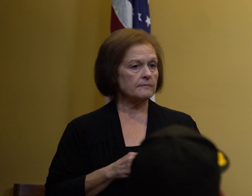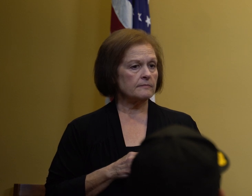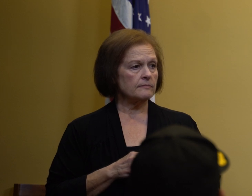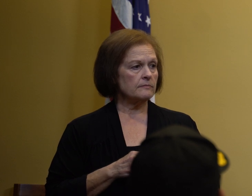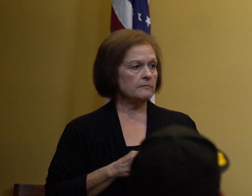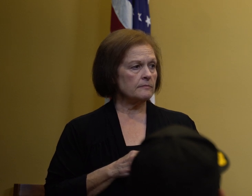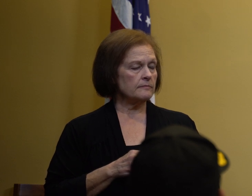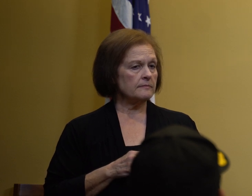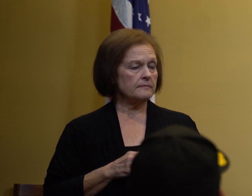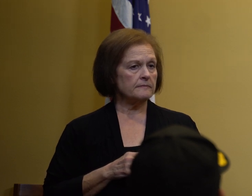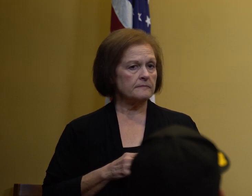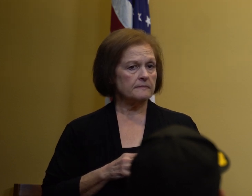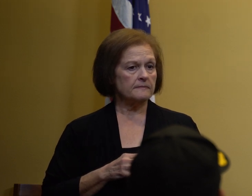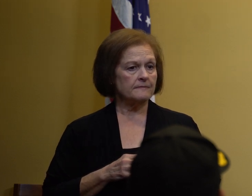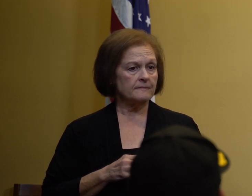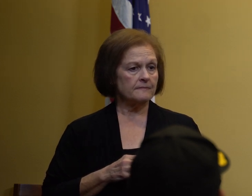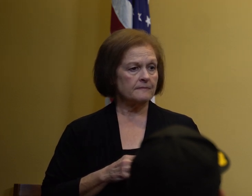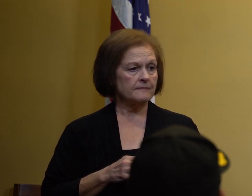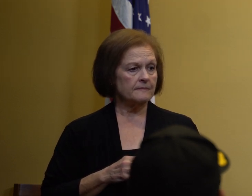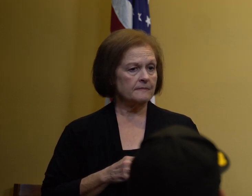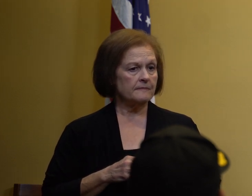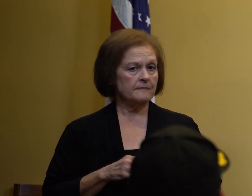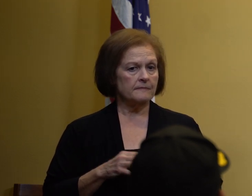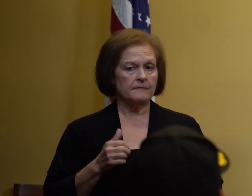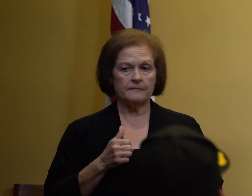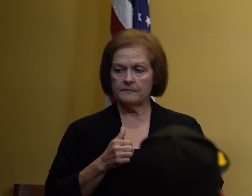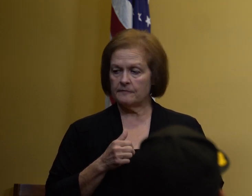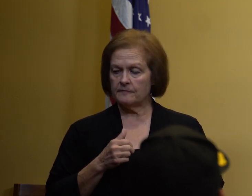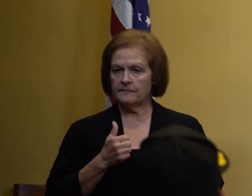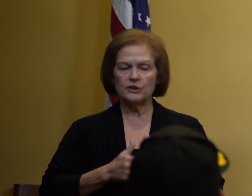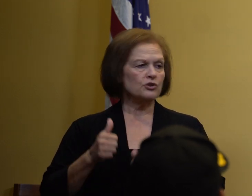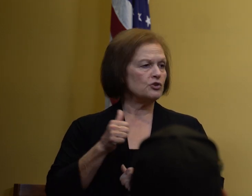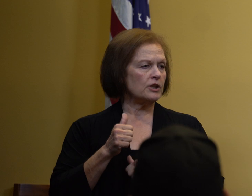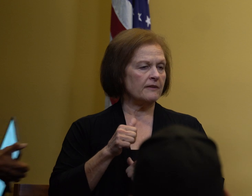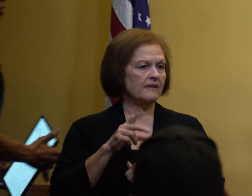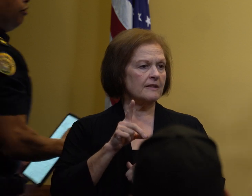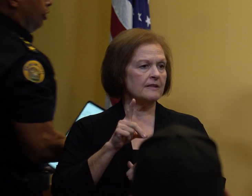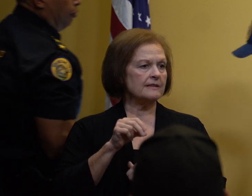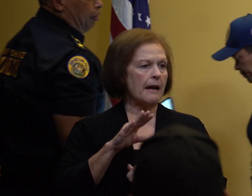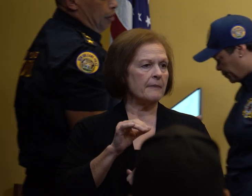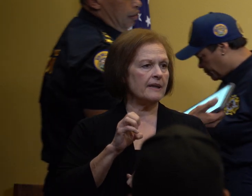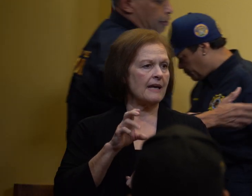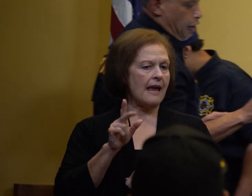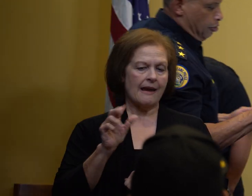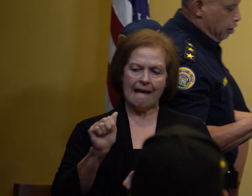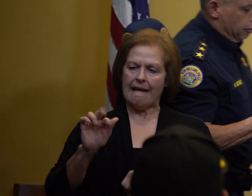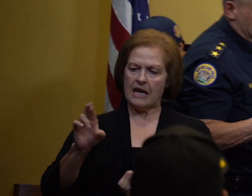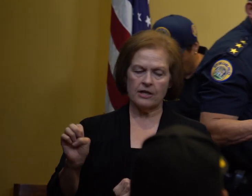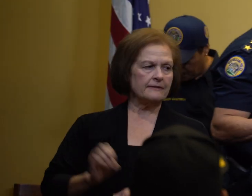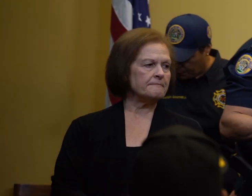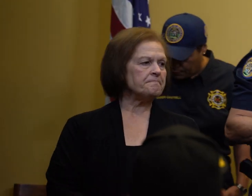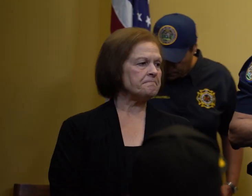I'm going to start with Chief Gauthier in terms of the New Orleans Police Department. Chief. Thank you,